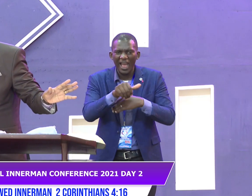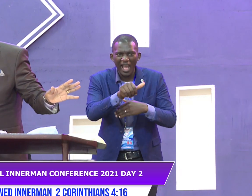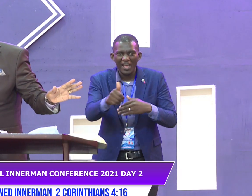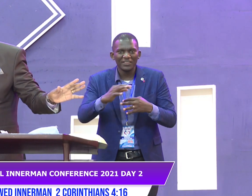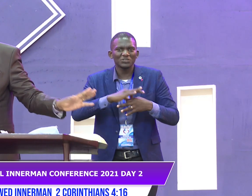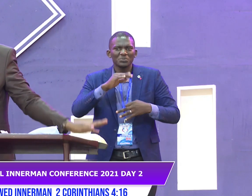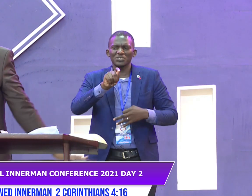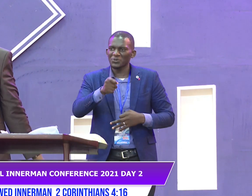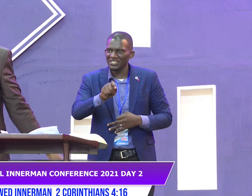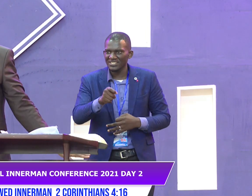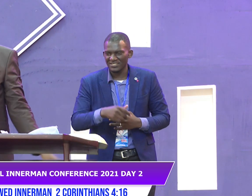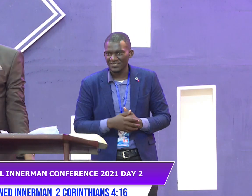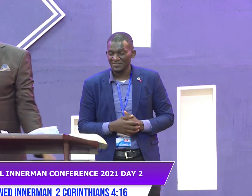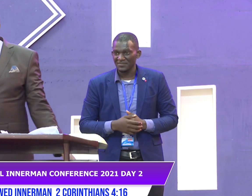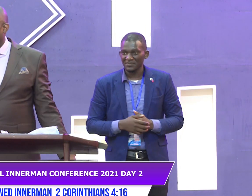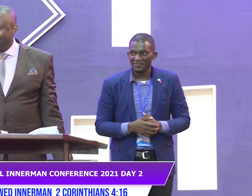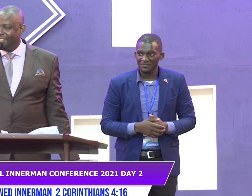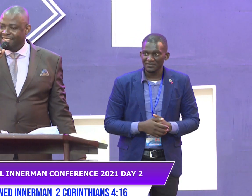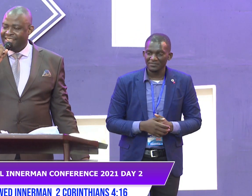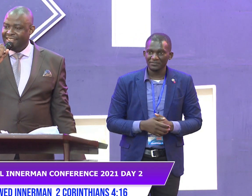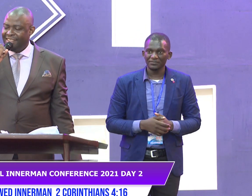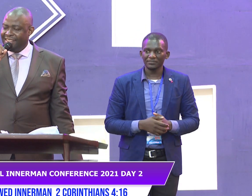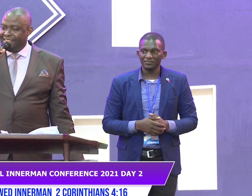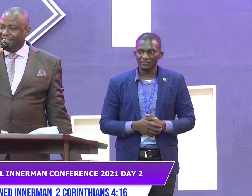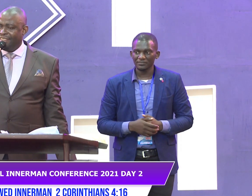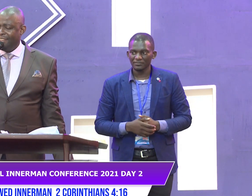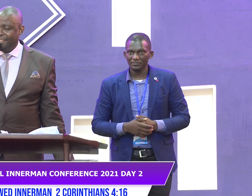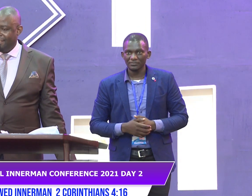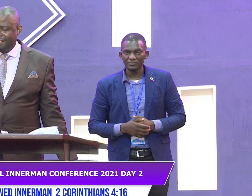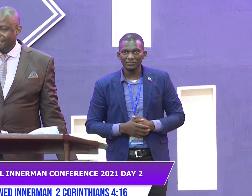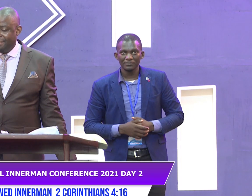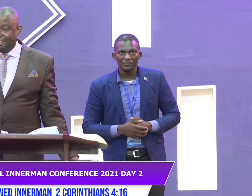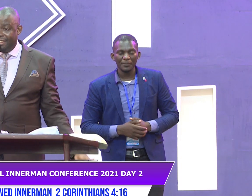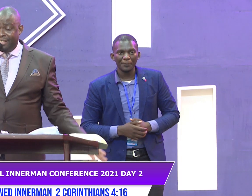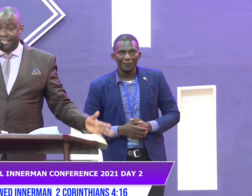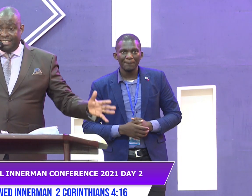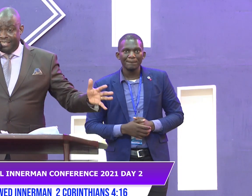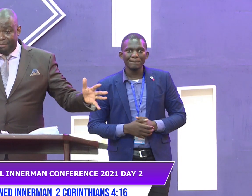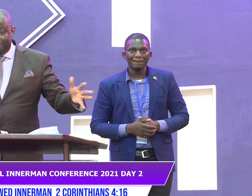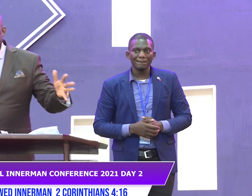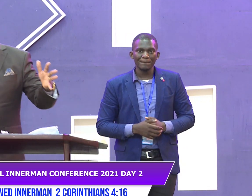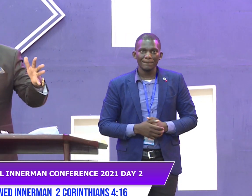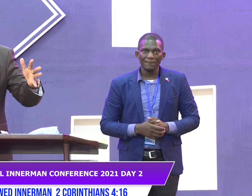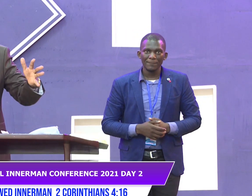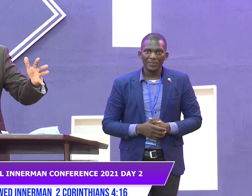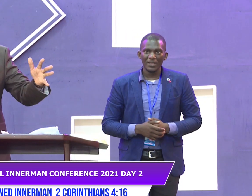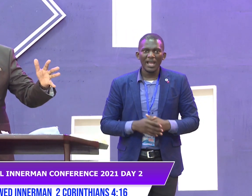And then when you sing it, you see that there are open doors that are open before you.